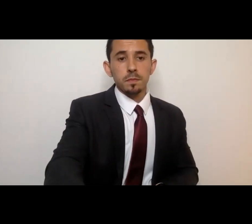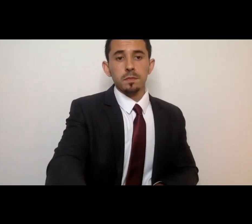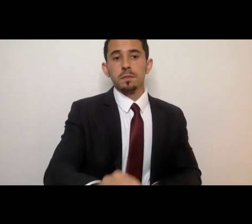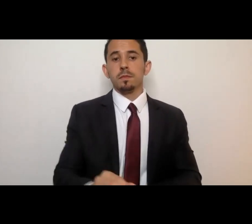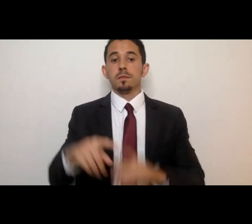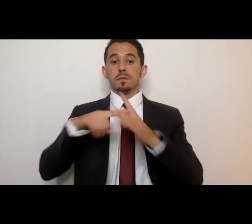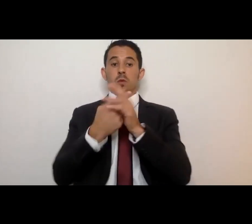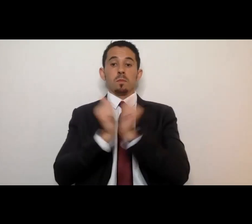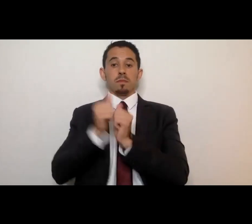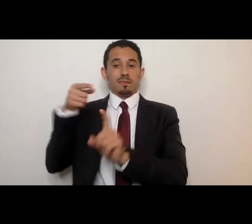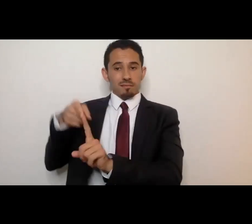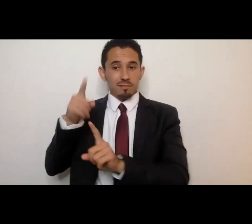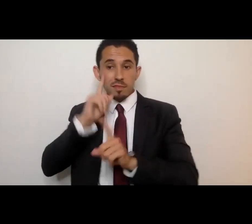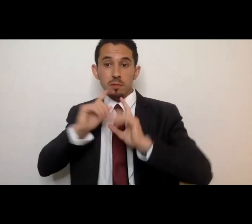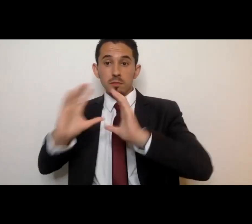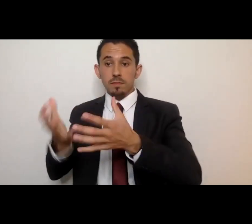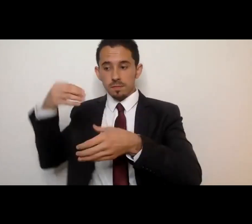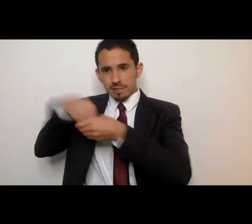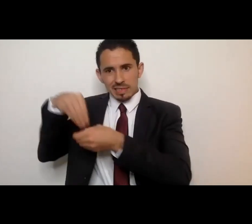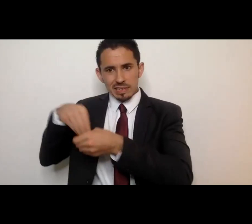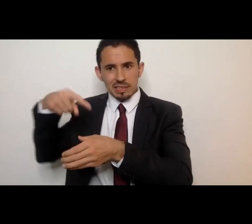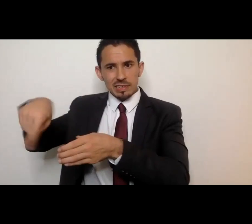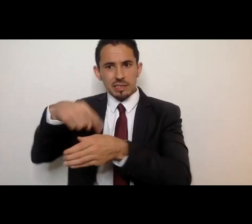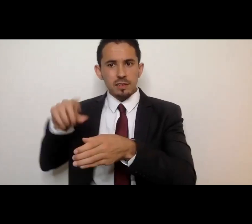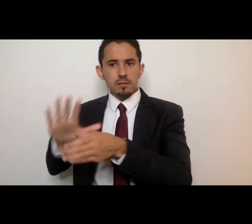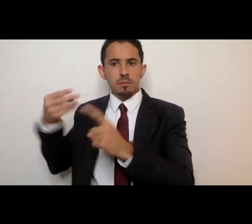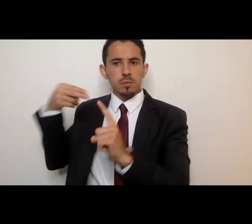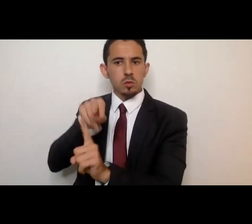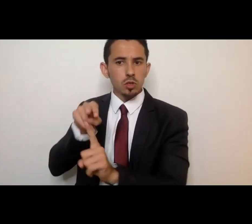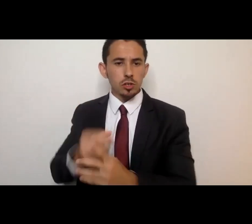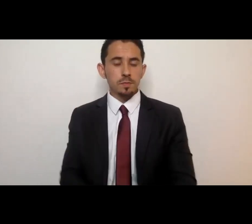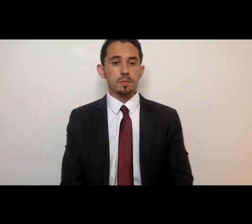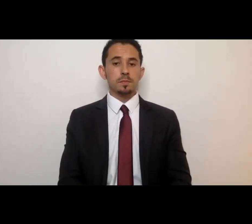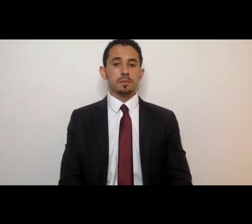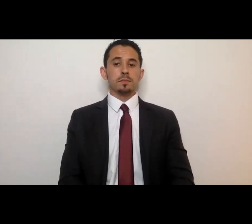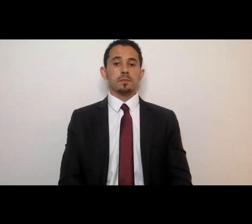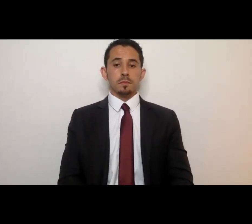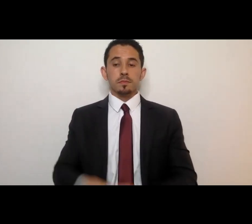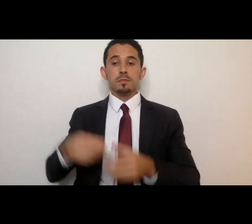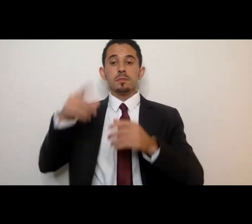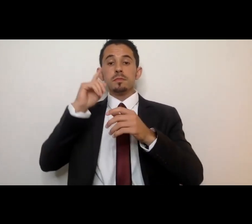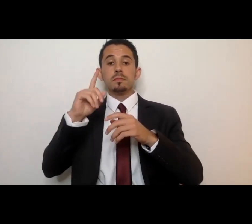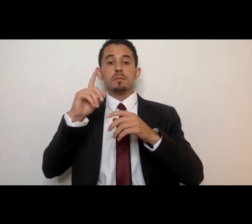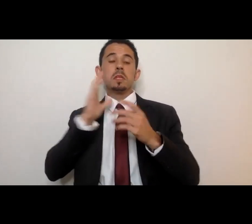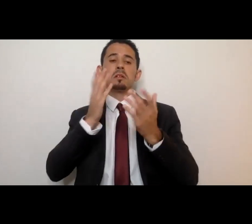The one that was the most prevalent was the perceptions within the deaf community and deaf culture.